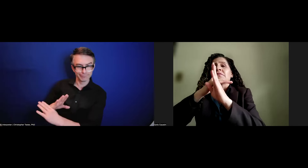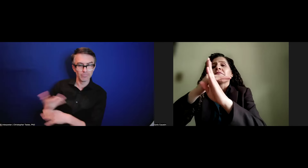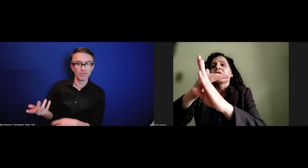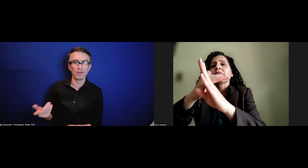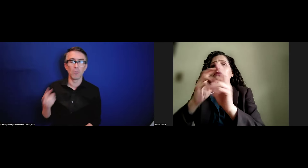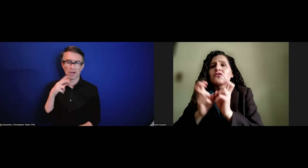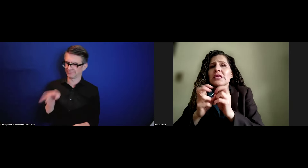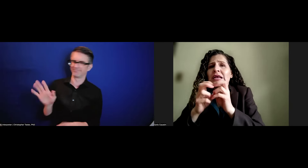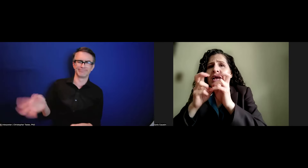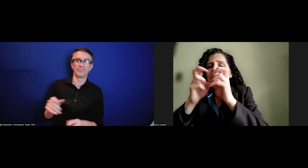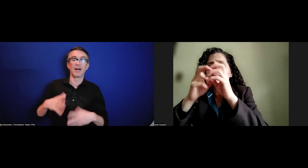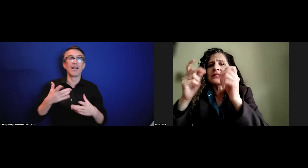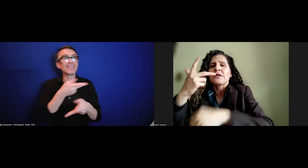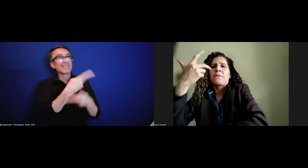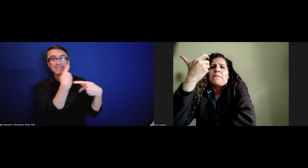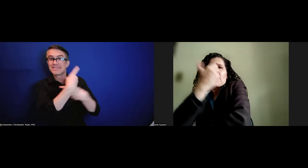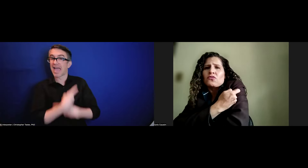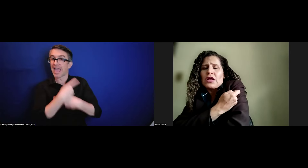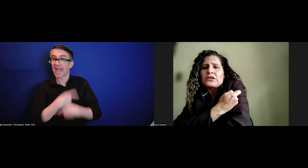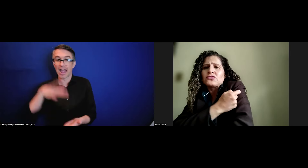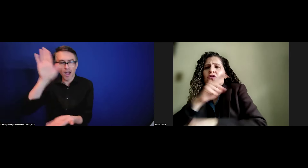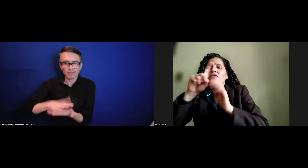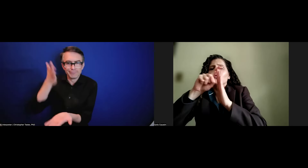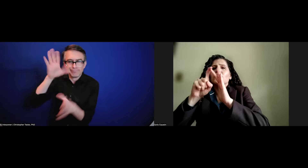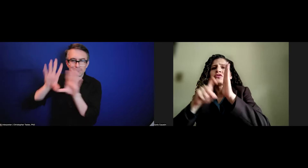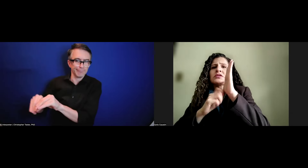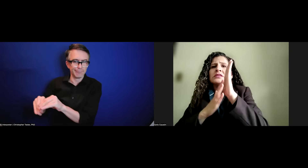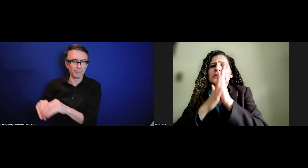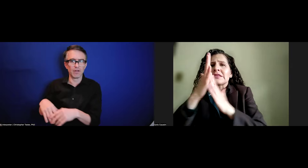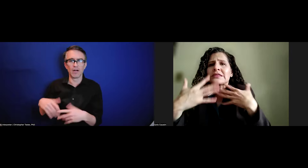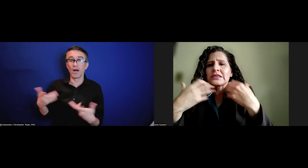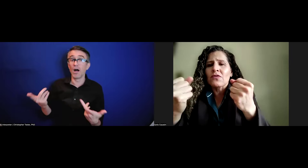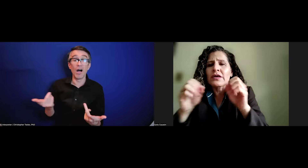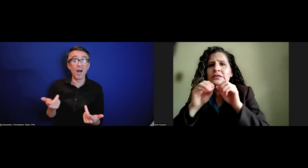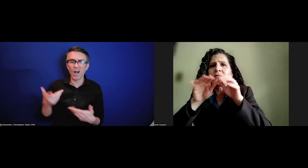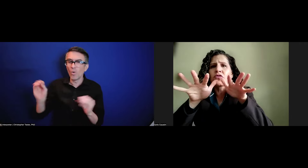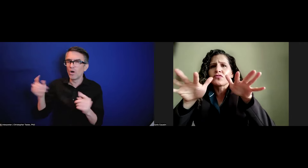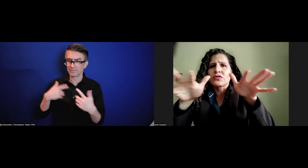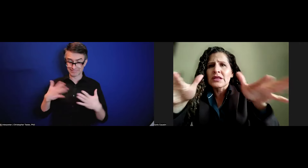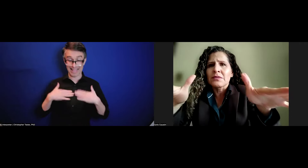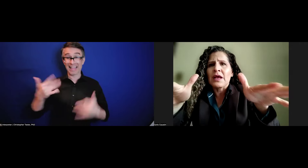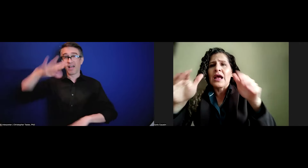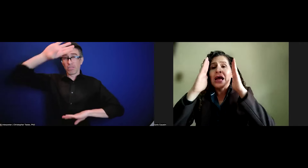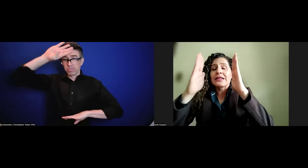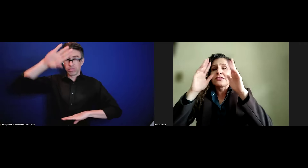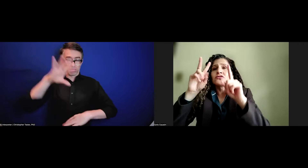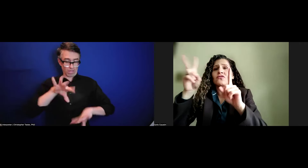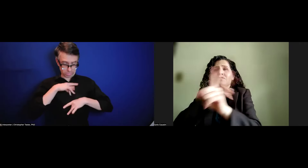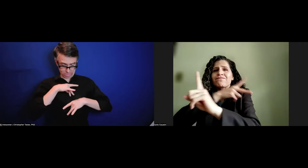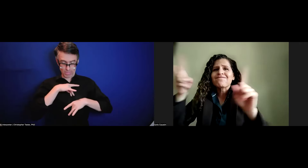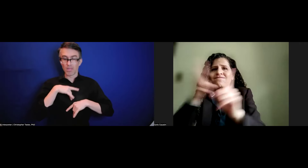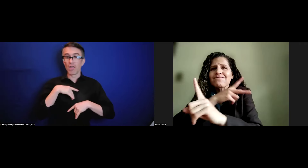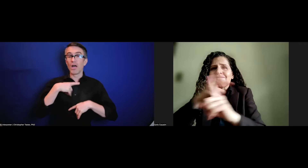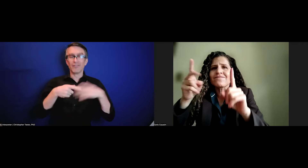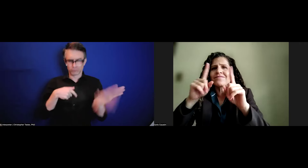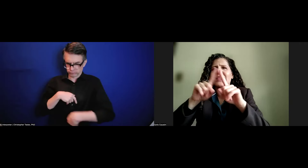señas. Diseases do not Cuando follow up ya on their treatments, and most cuando una importantly, enfermedad they do not cambia receive de adequate órgano, information adapted to sign embarazada, language. no